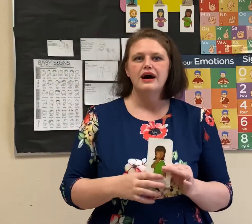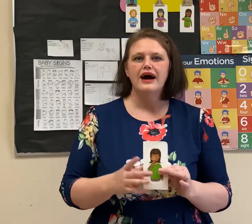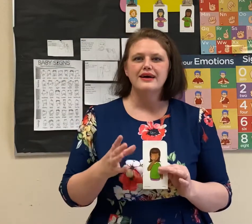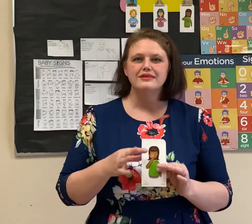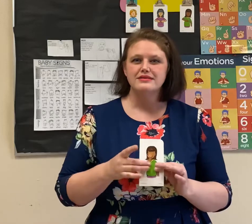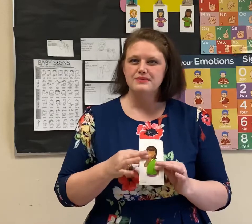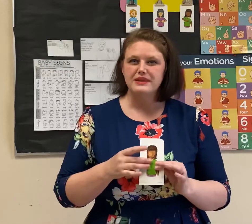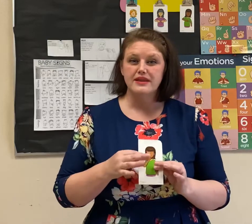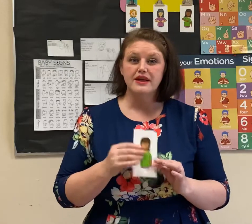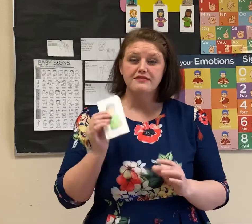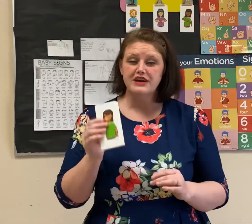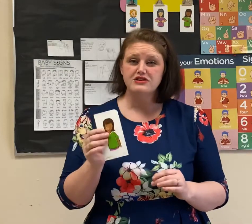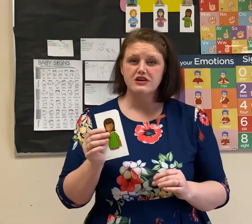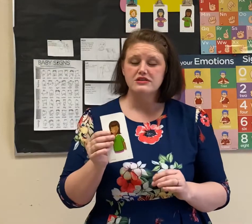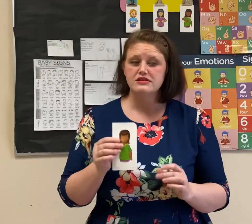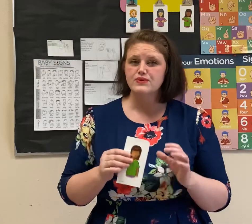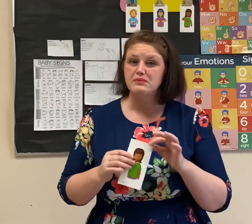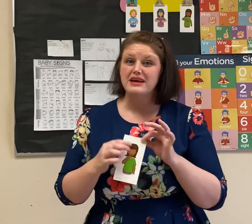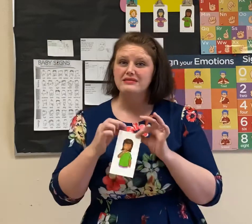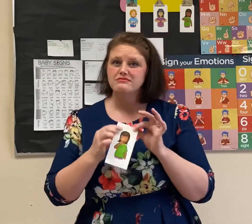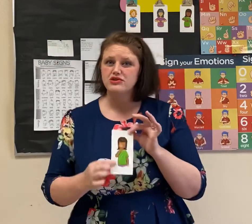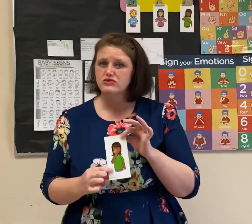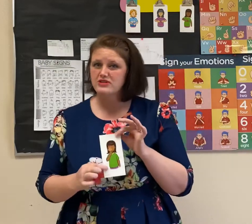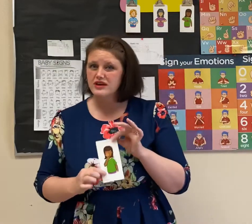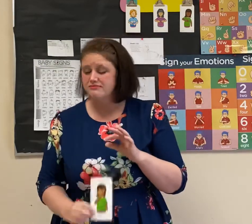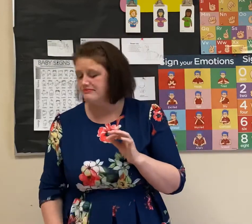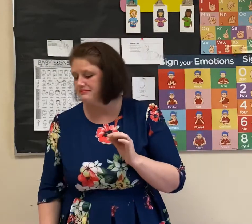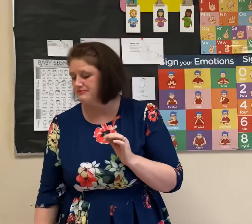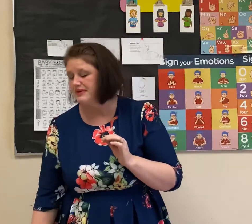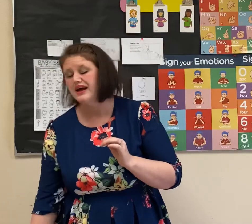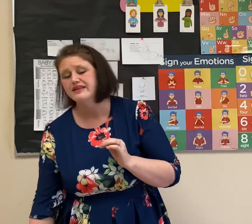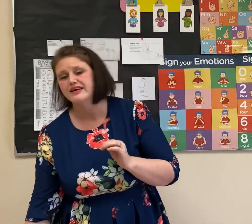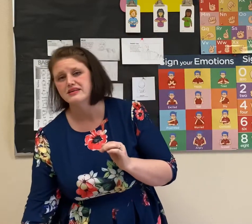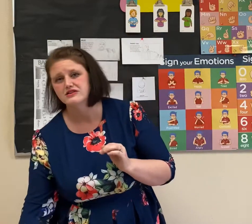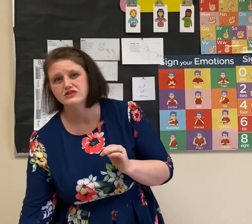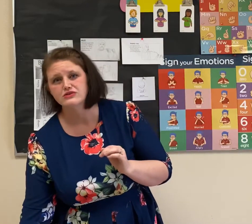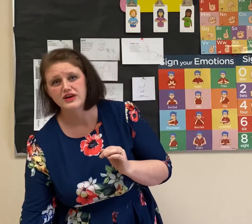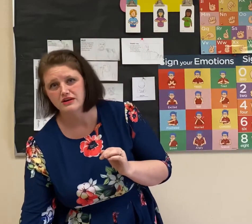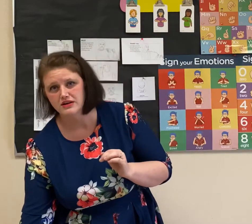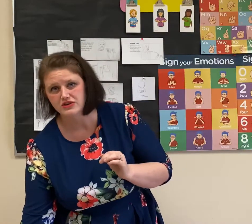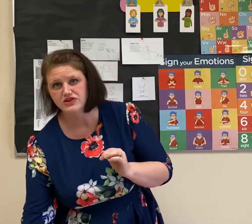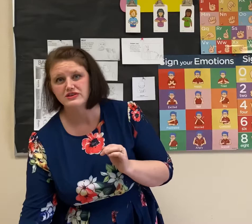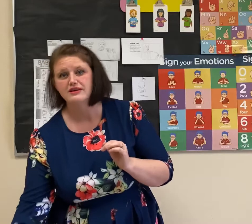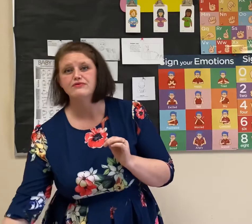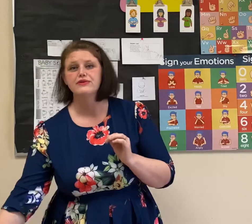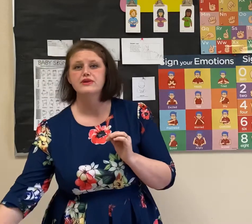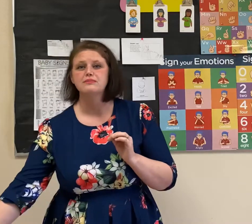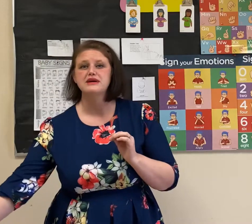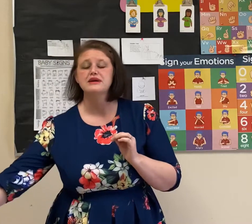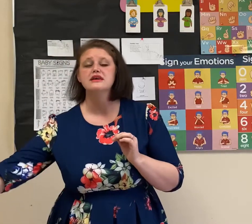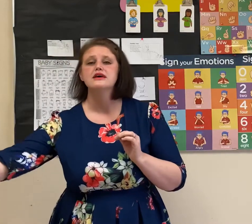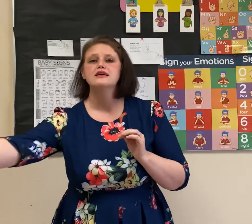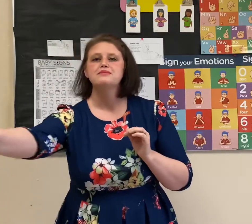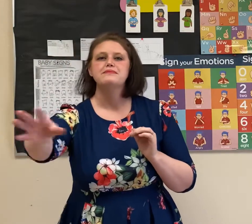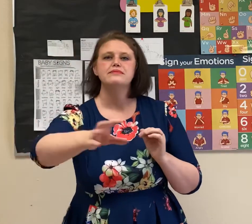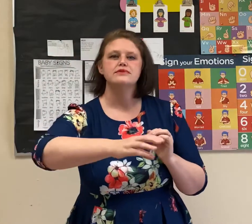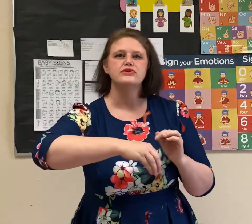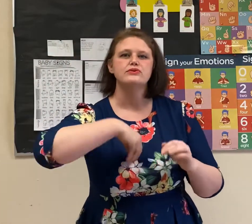I typically like flashcards for my circle time. I like to do technology time for a little bit to allow